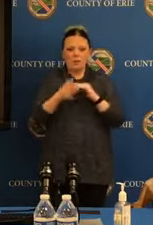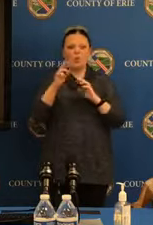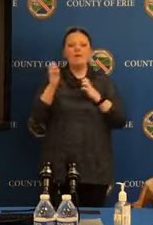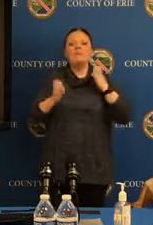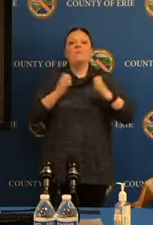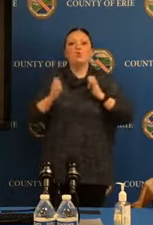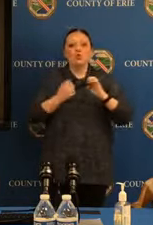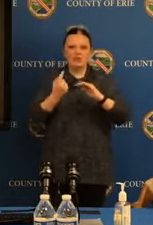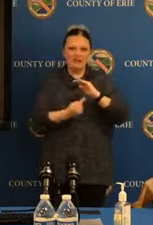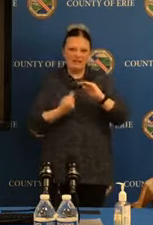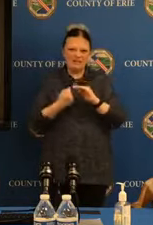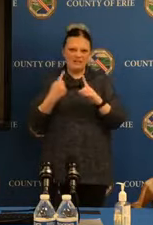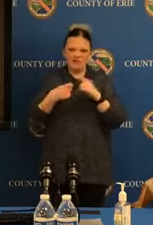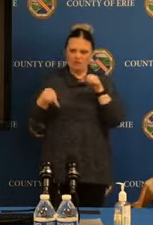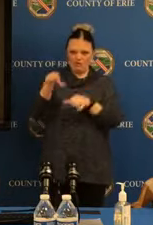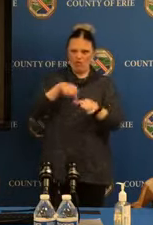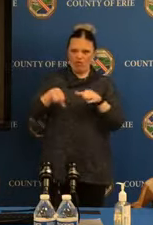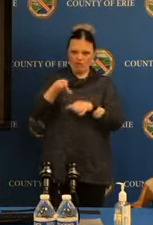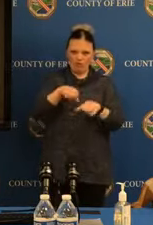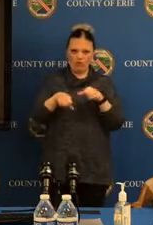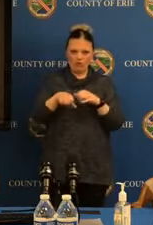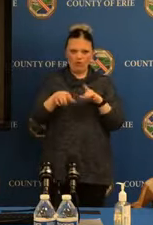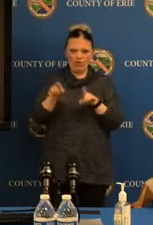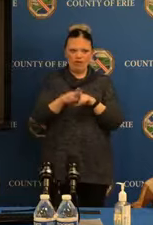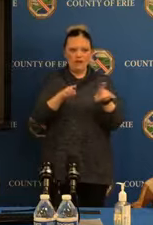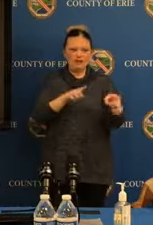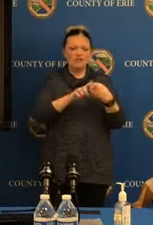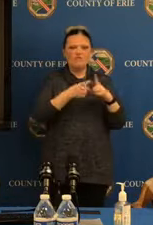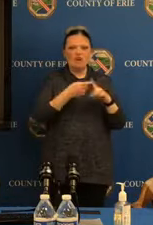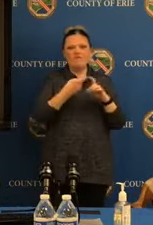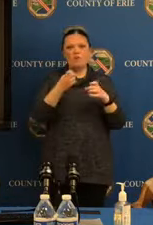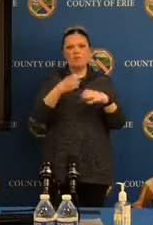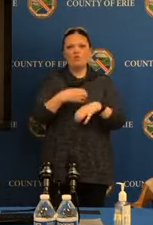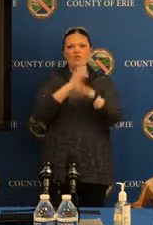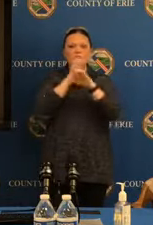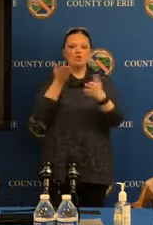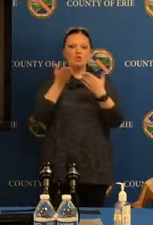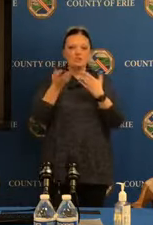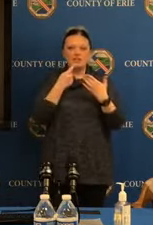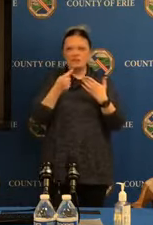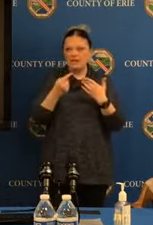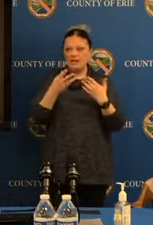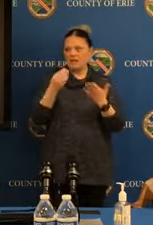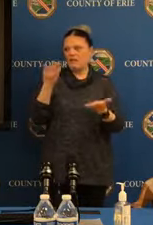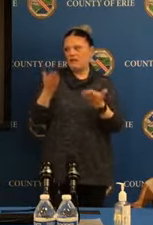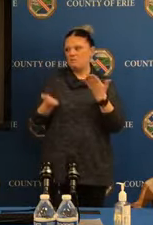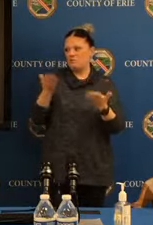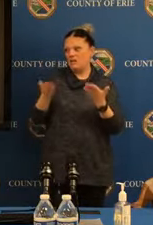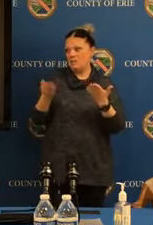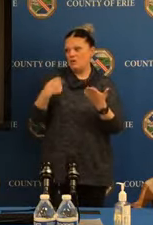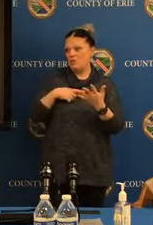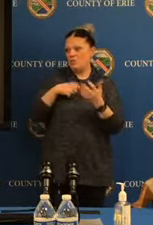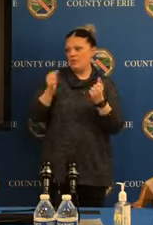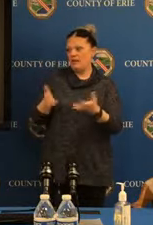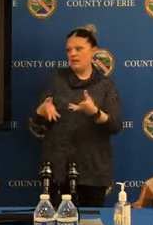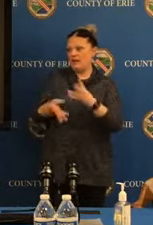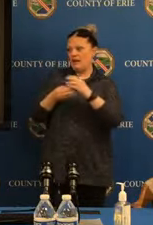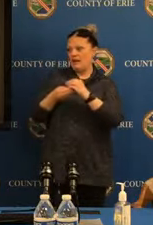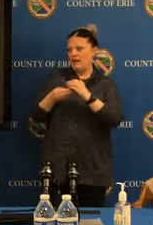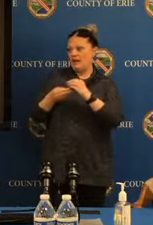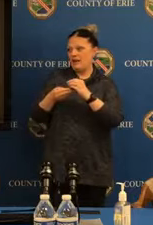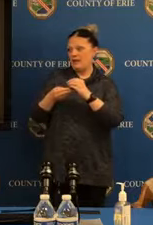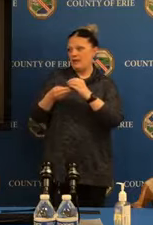emotionally isolated from one another, as our friend from Crisis Services said. And maybe we can ask you to look up the